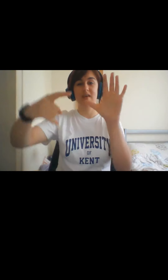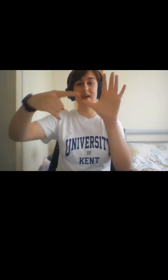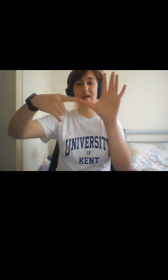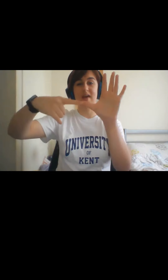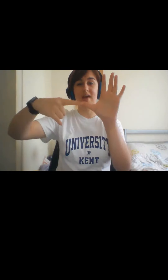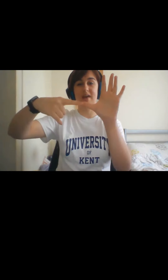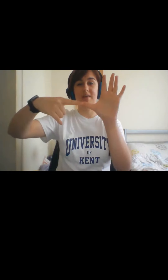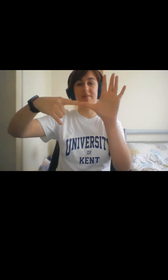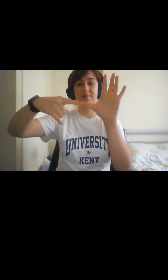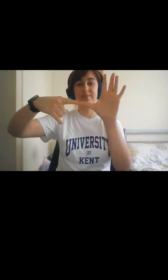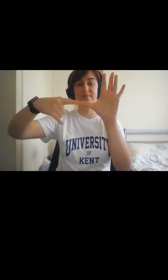A,